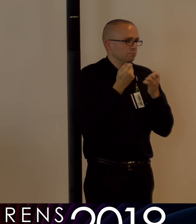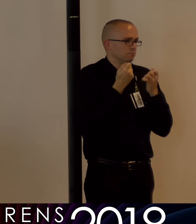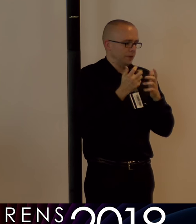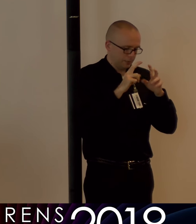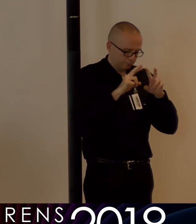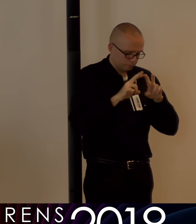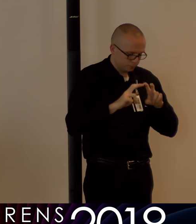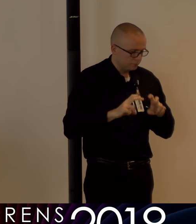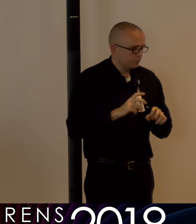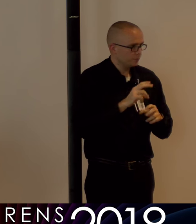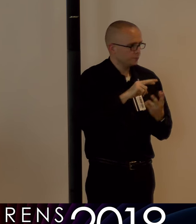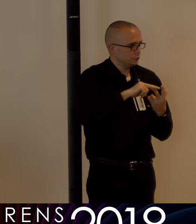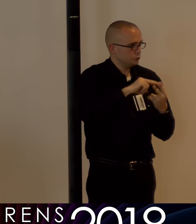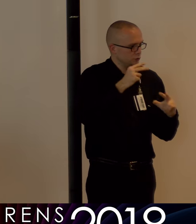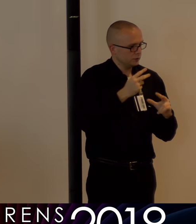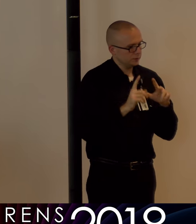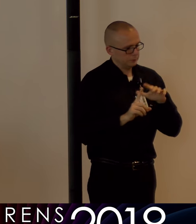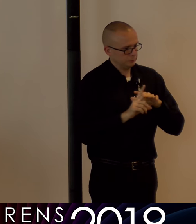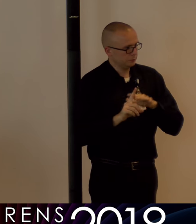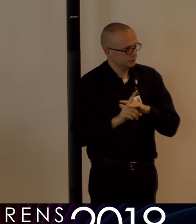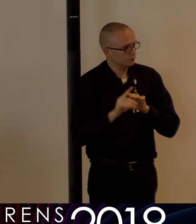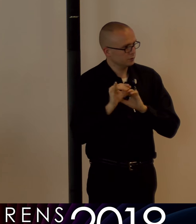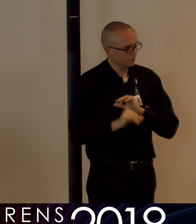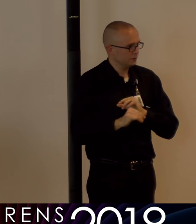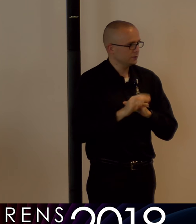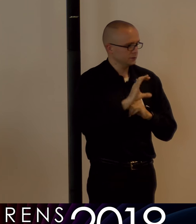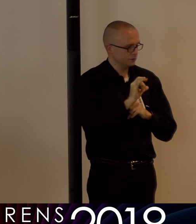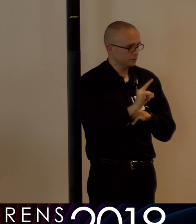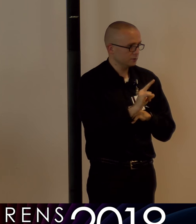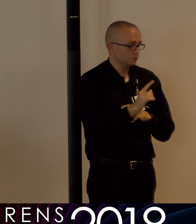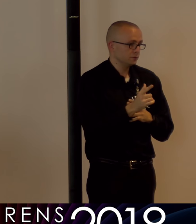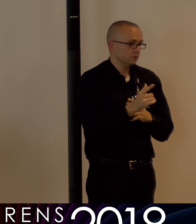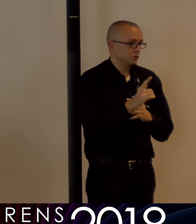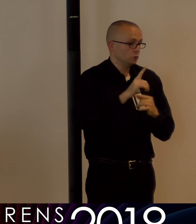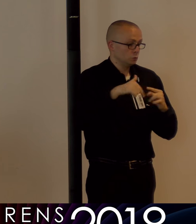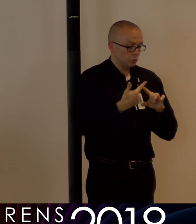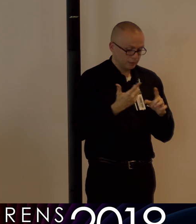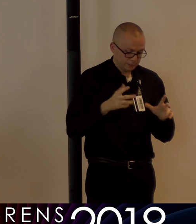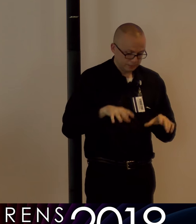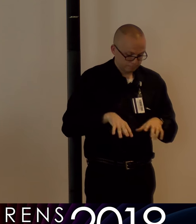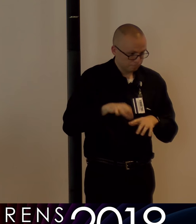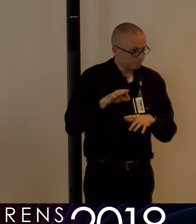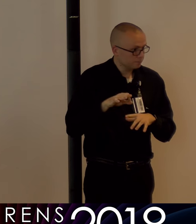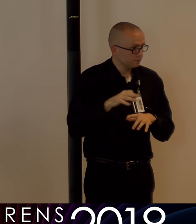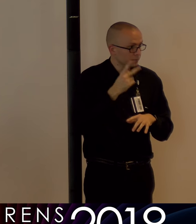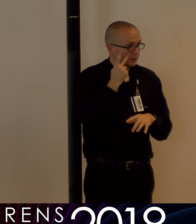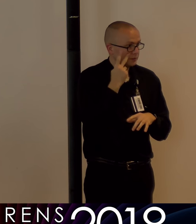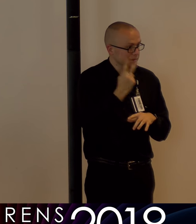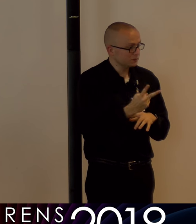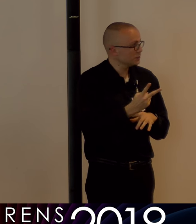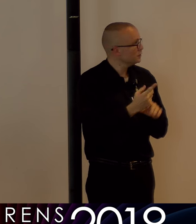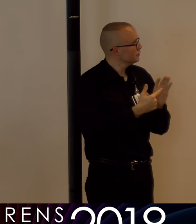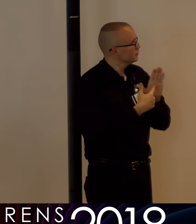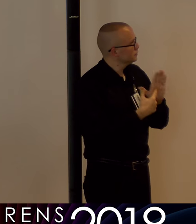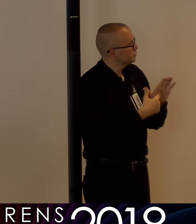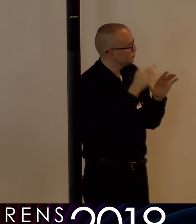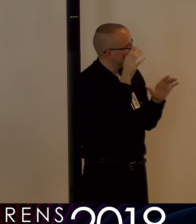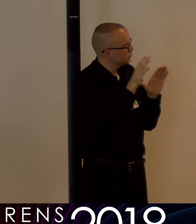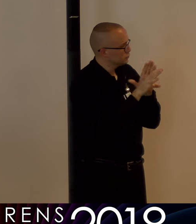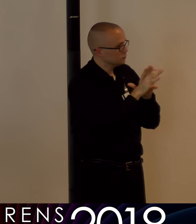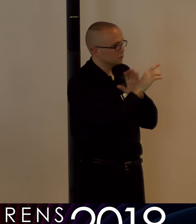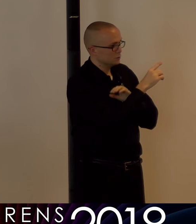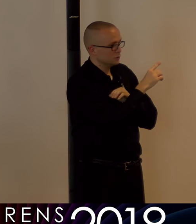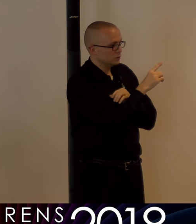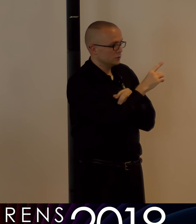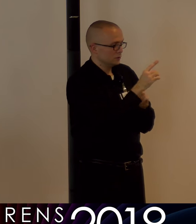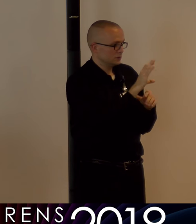gene expression assays on those individual cells. And when they did that, they could see, shown in that little square there, is